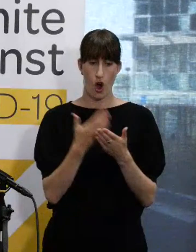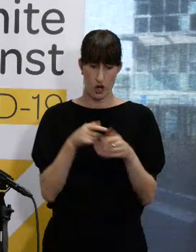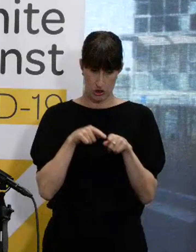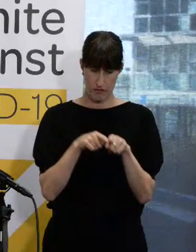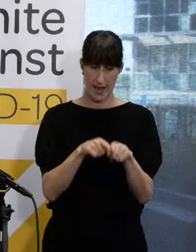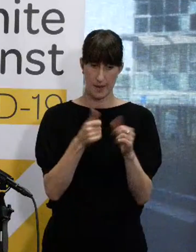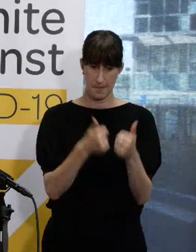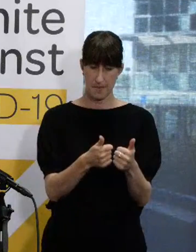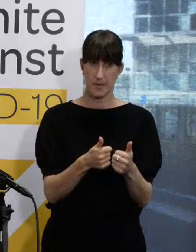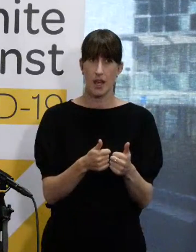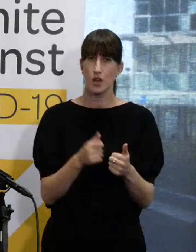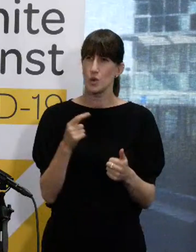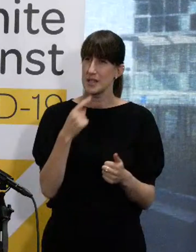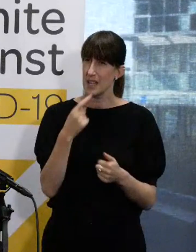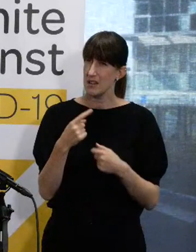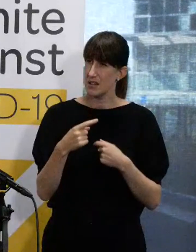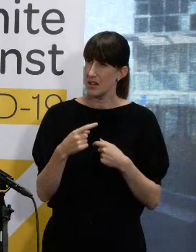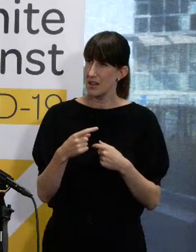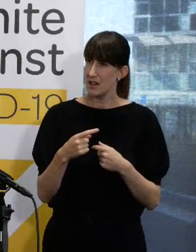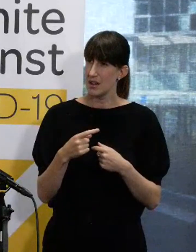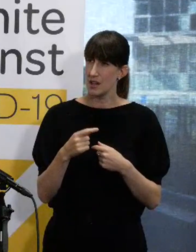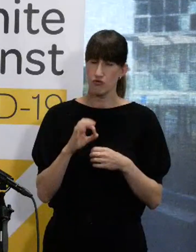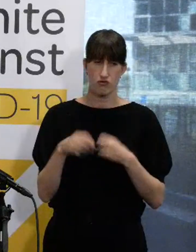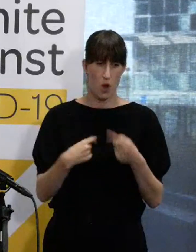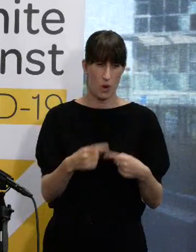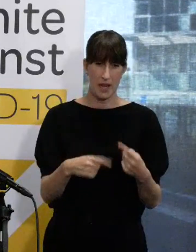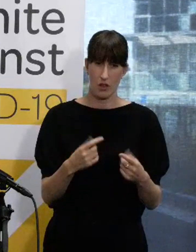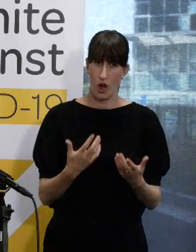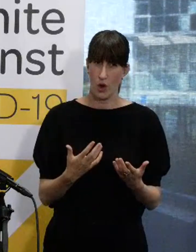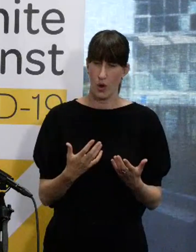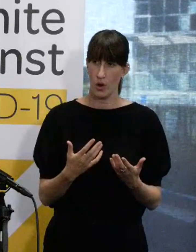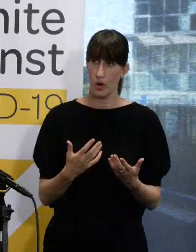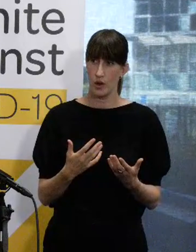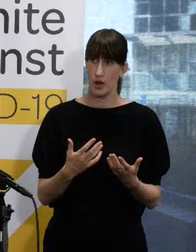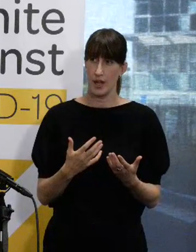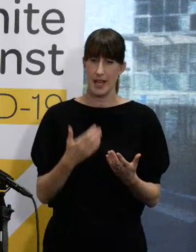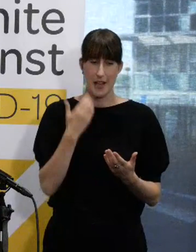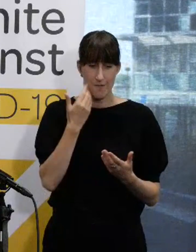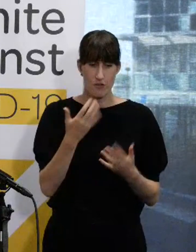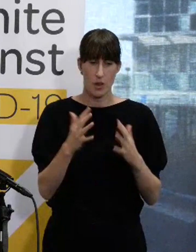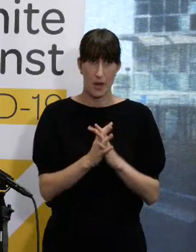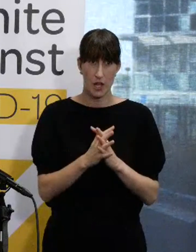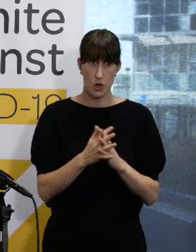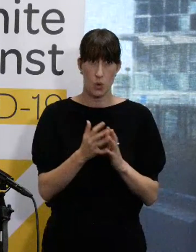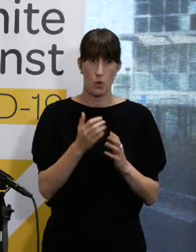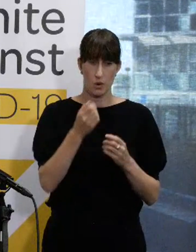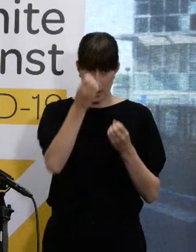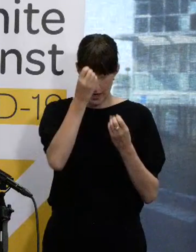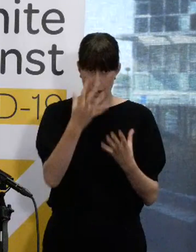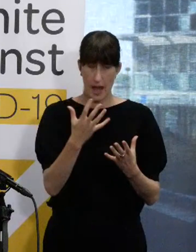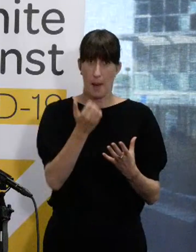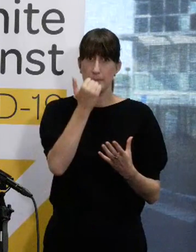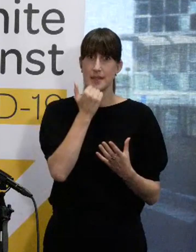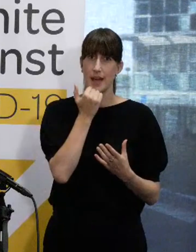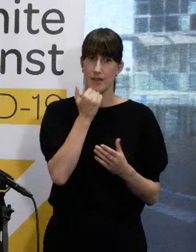a rolling, so it wasn't one number set at a certain date. Yeah. It's every week you update it, is it? Well, and so